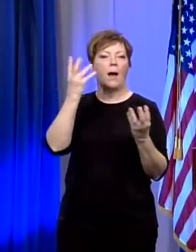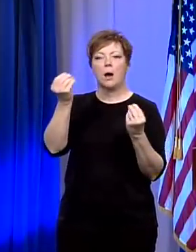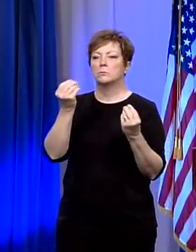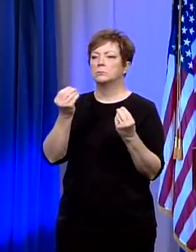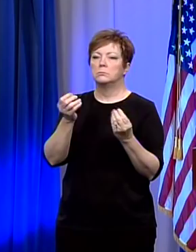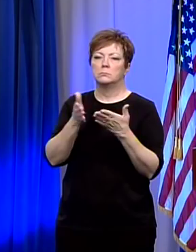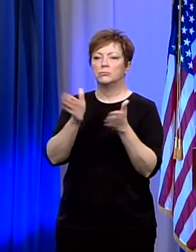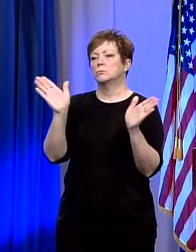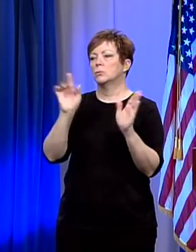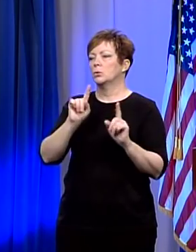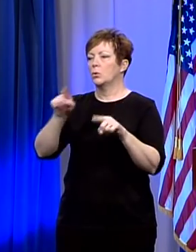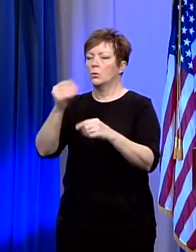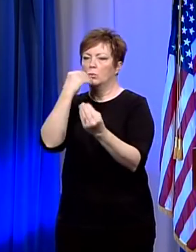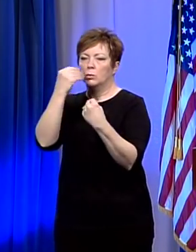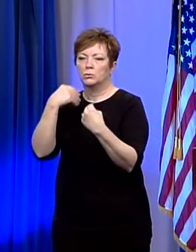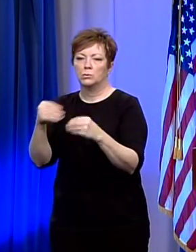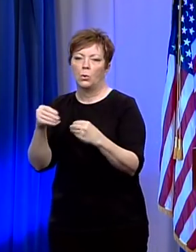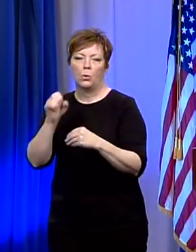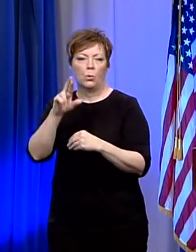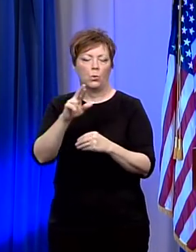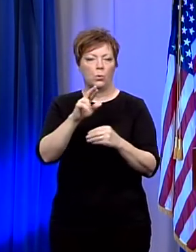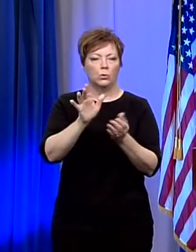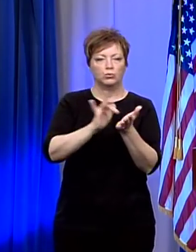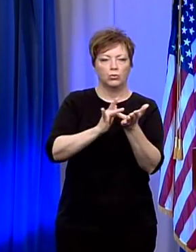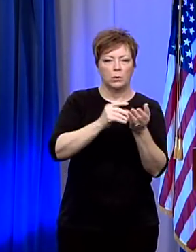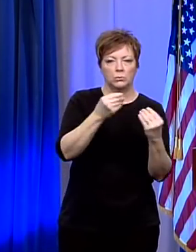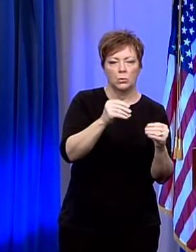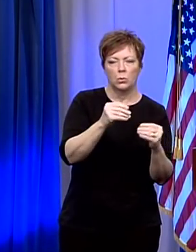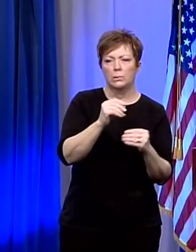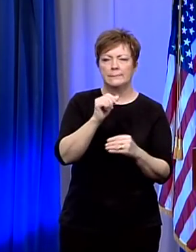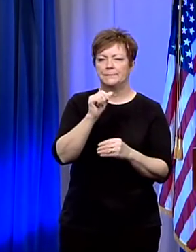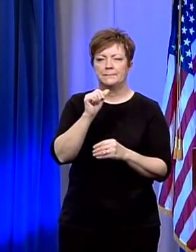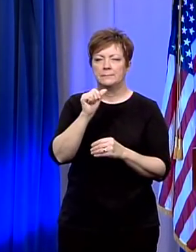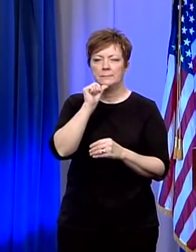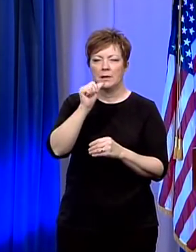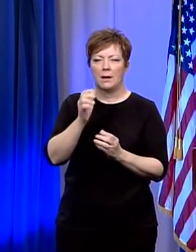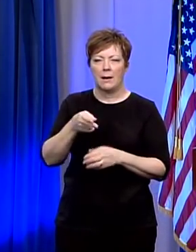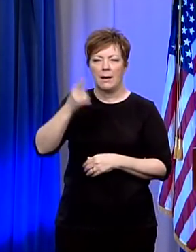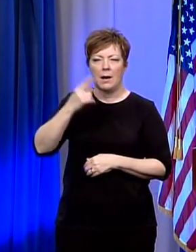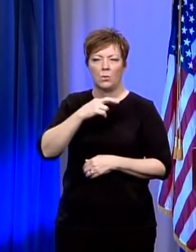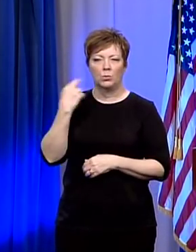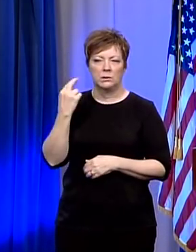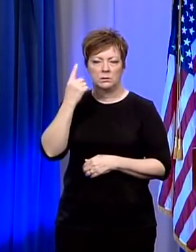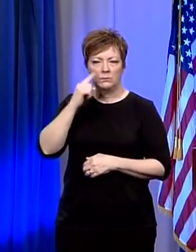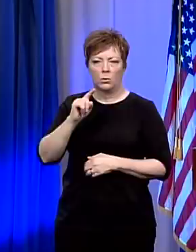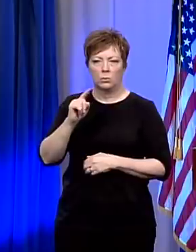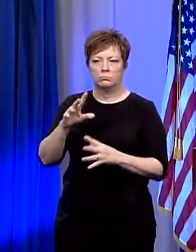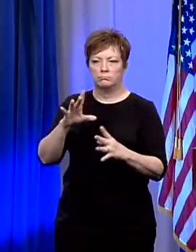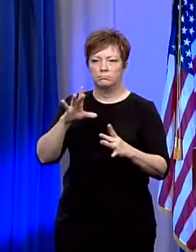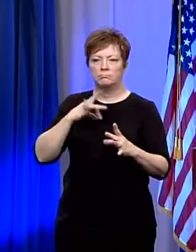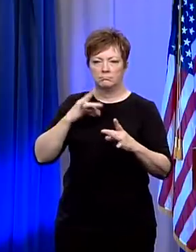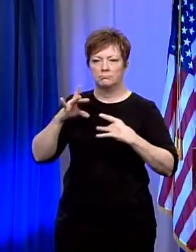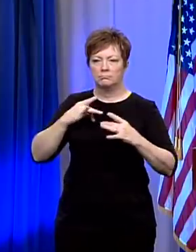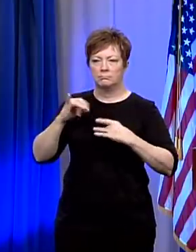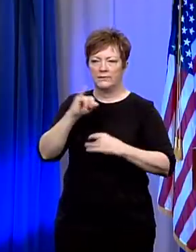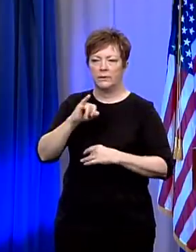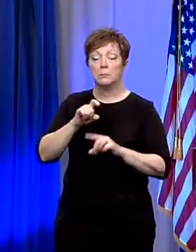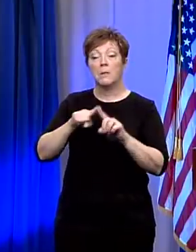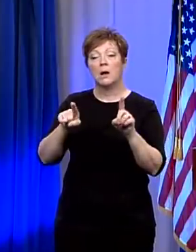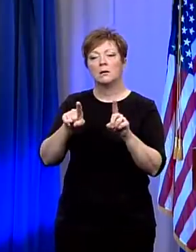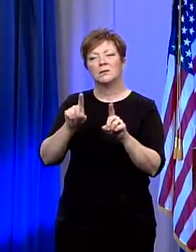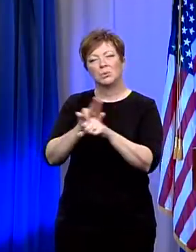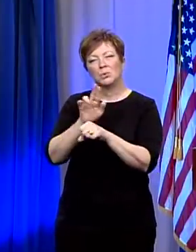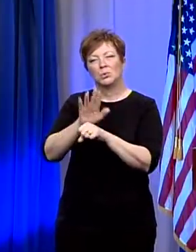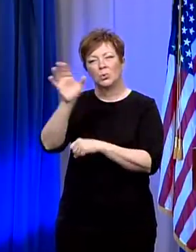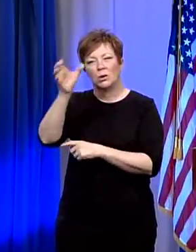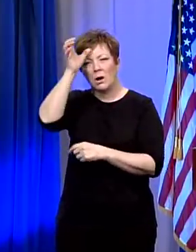generally speaking, to go to the grocery store or to go to the drugstore doesn't seem to be a high risk for for infection, but use common sense about